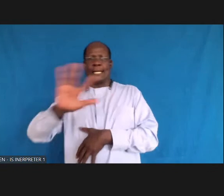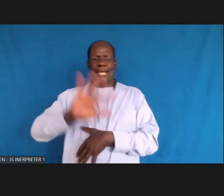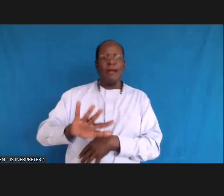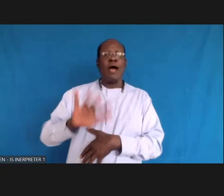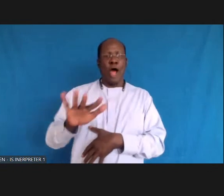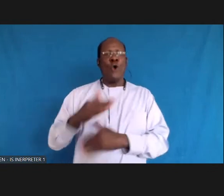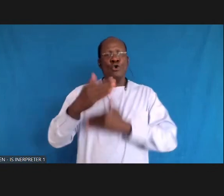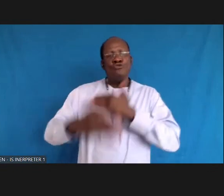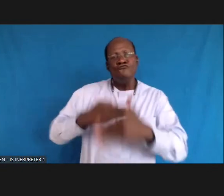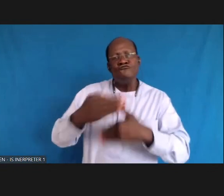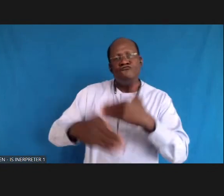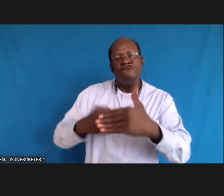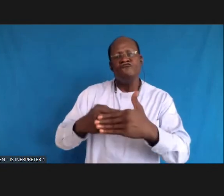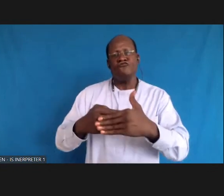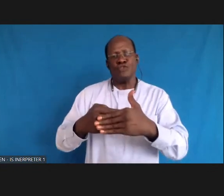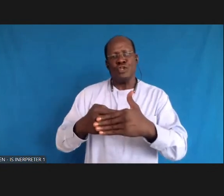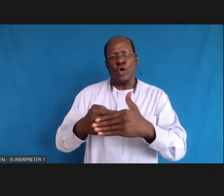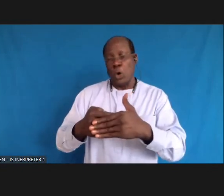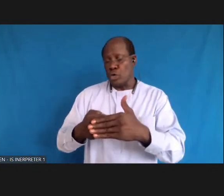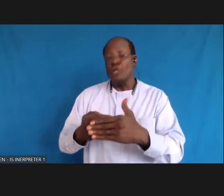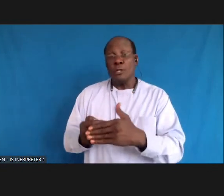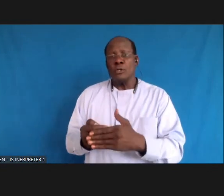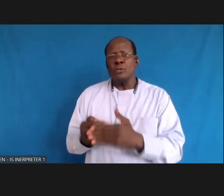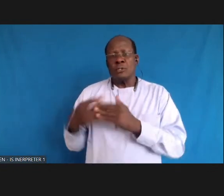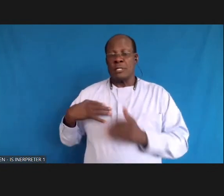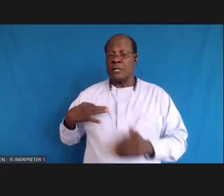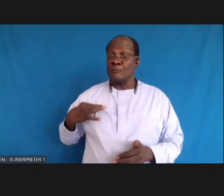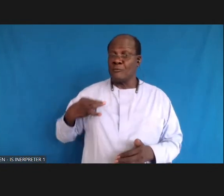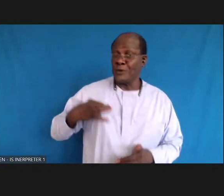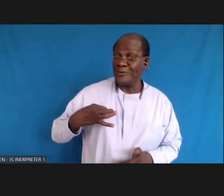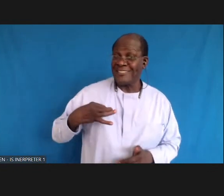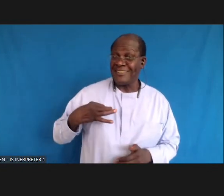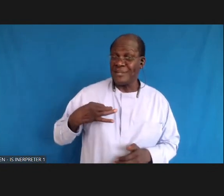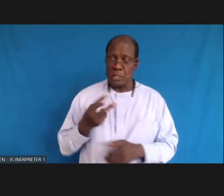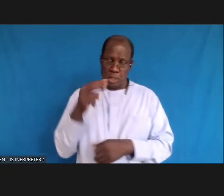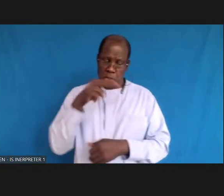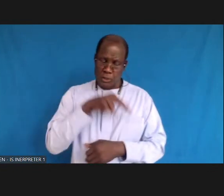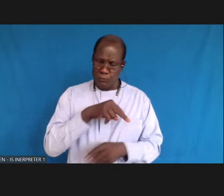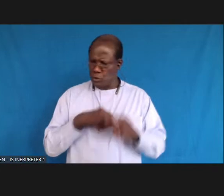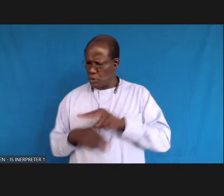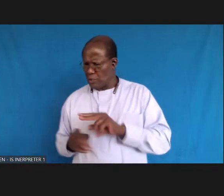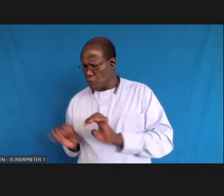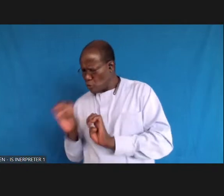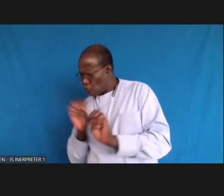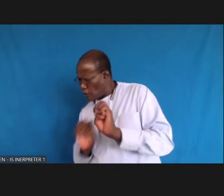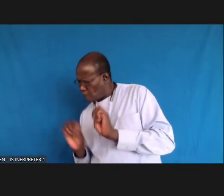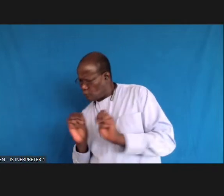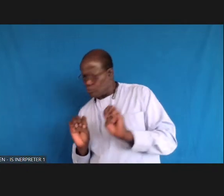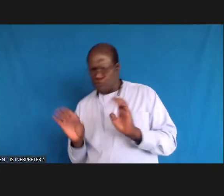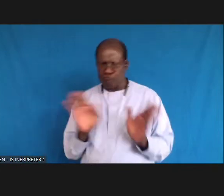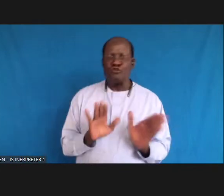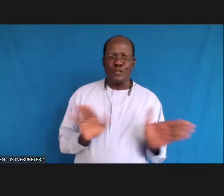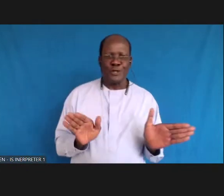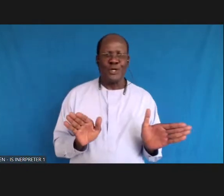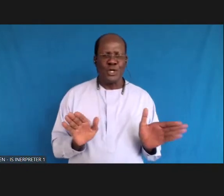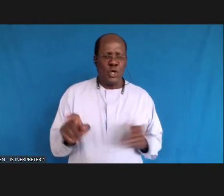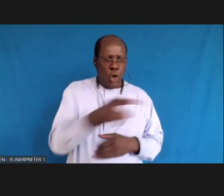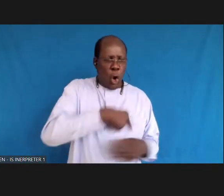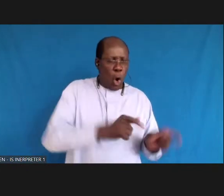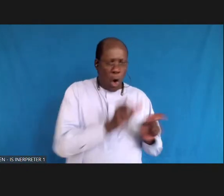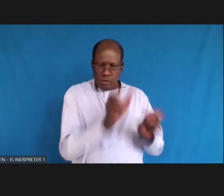of carrying out voluntary local review process based on multi-stakeholders